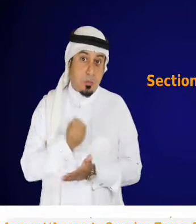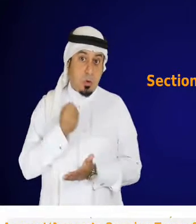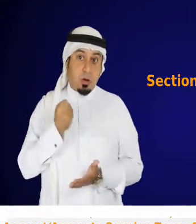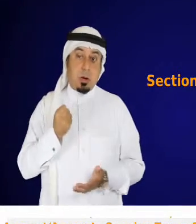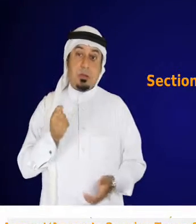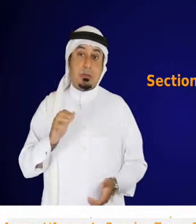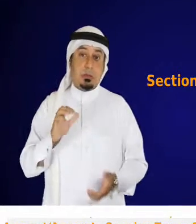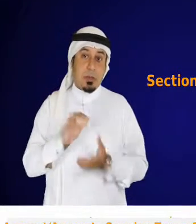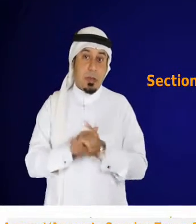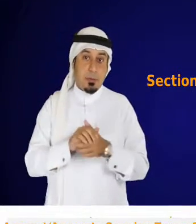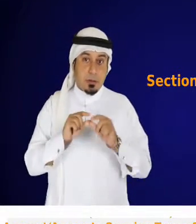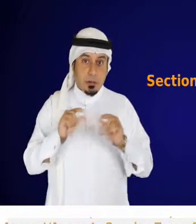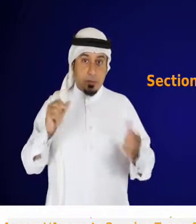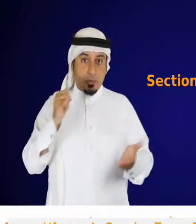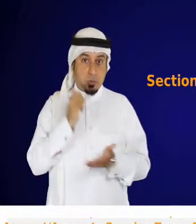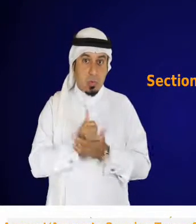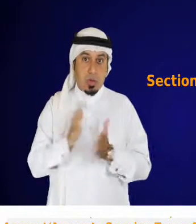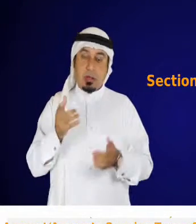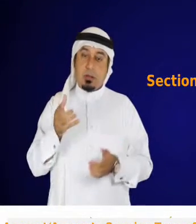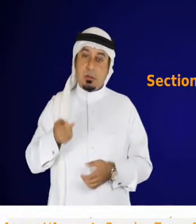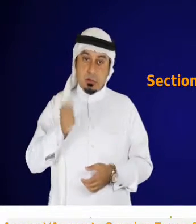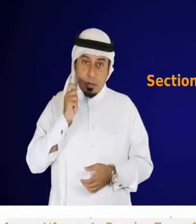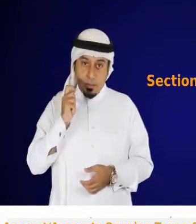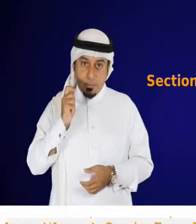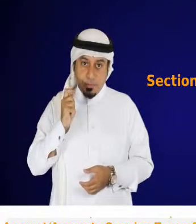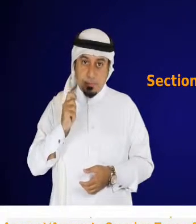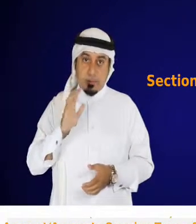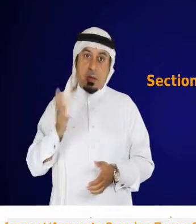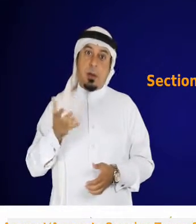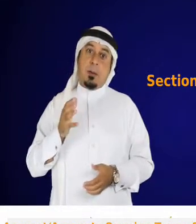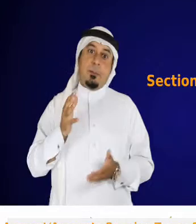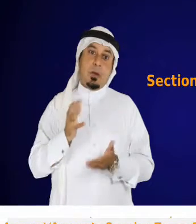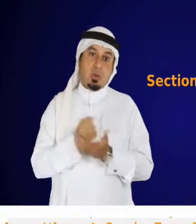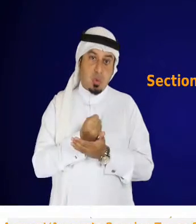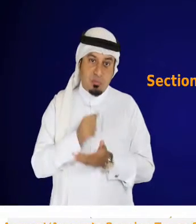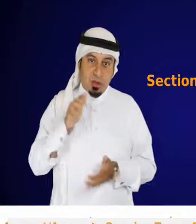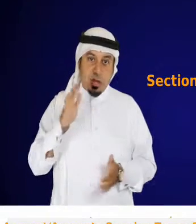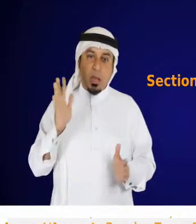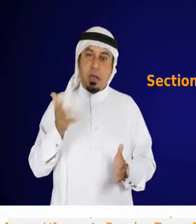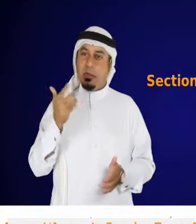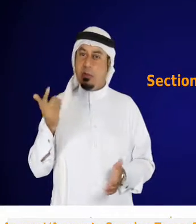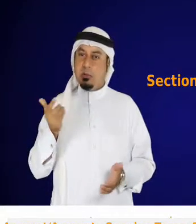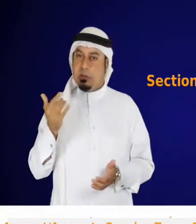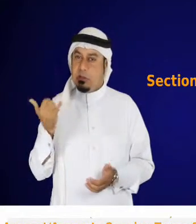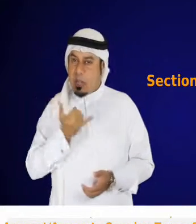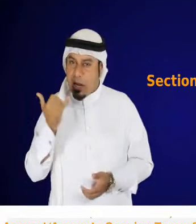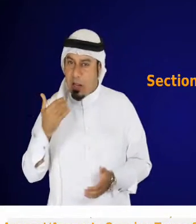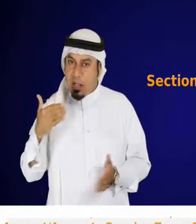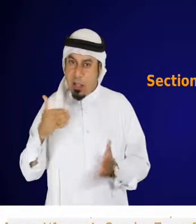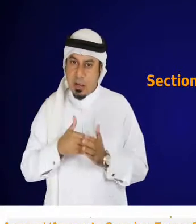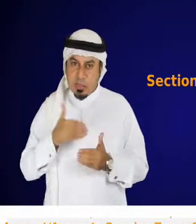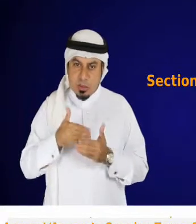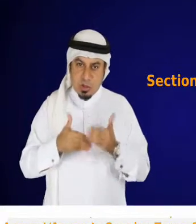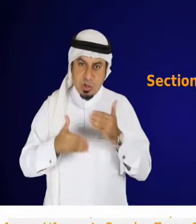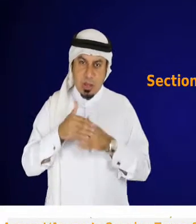D. Exchange data, information and credit reports with Qatar Credit Bureau on his accounts at Doha Bank and other